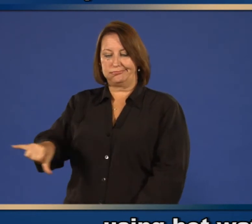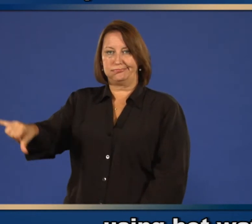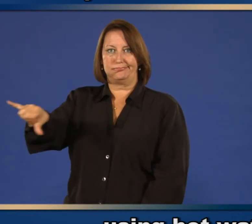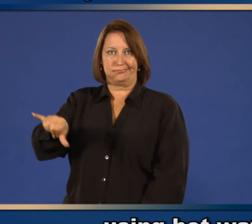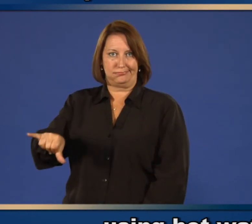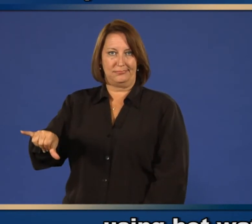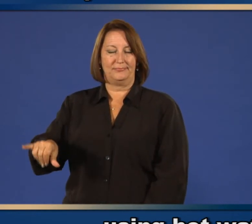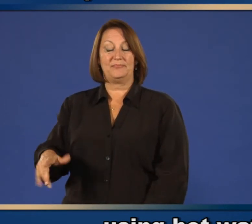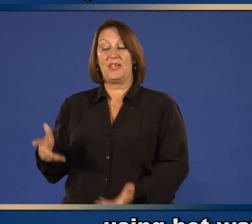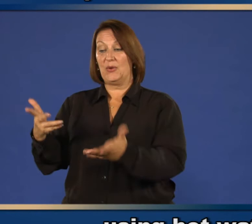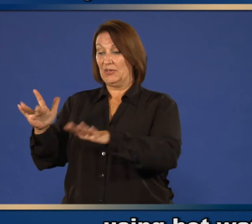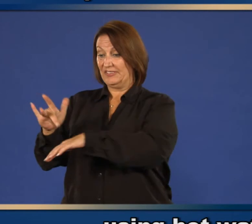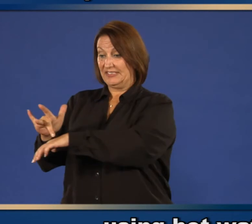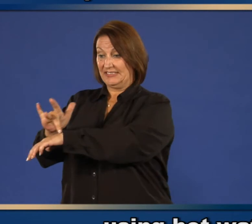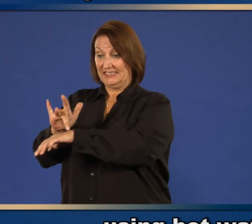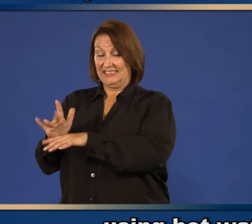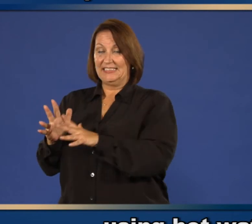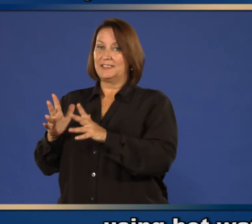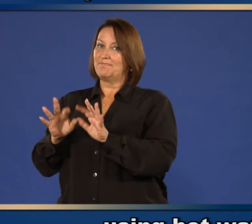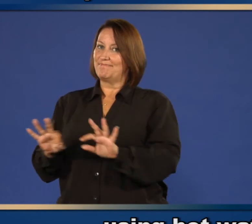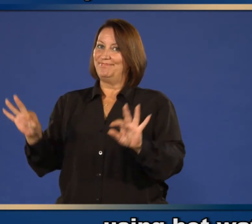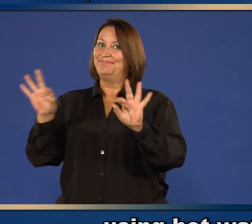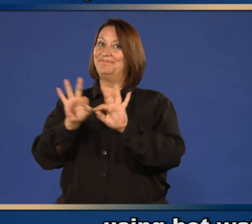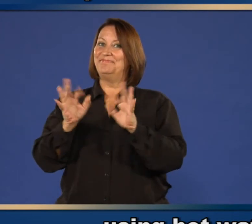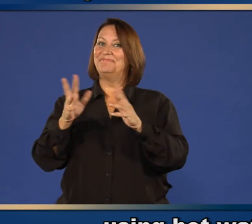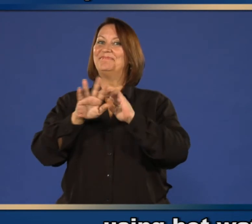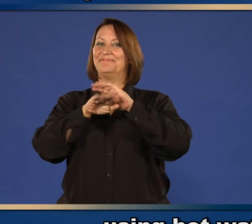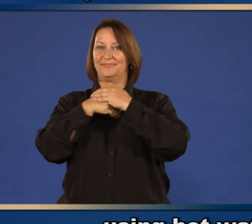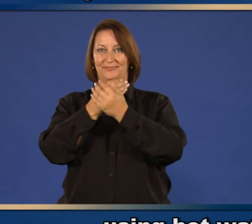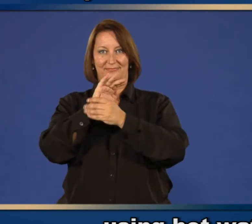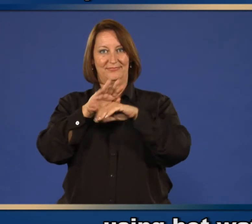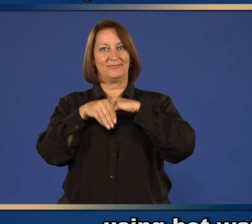Wash hands afterwards.